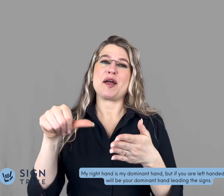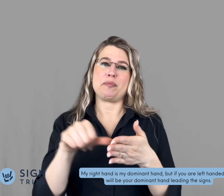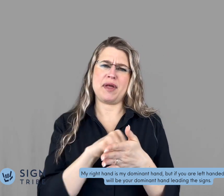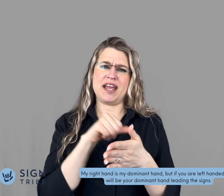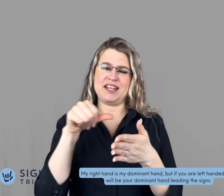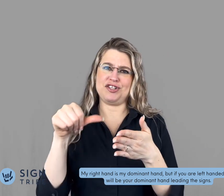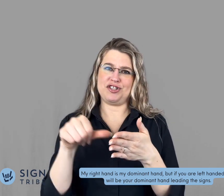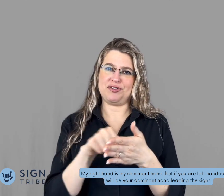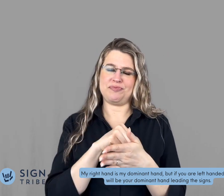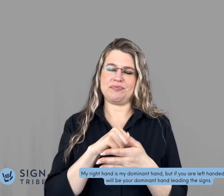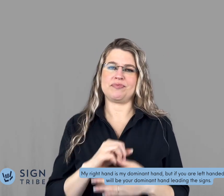Page.